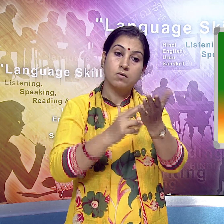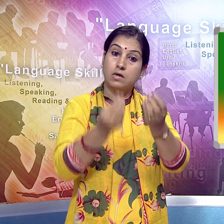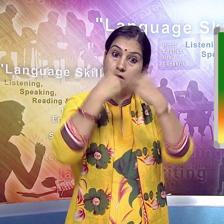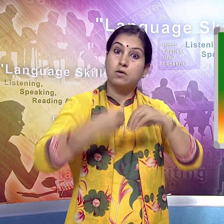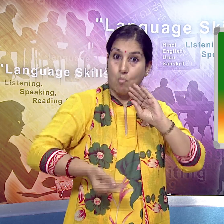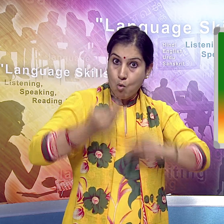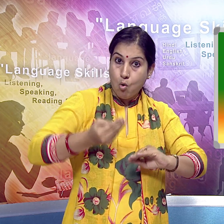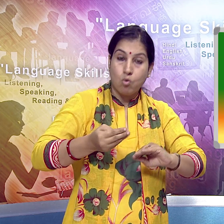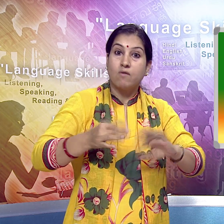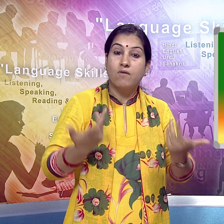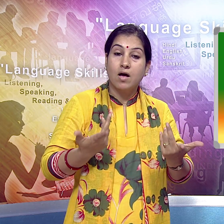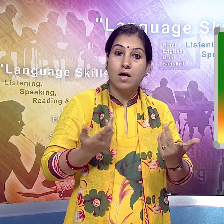because of loss of blood